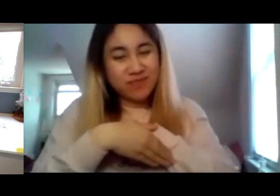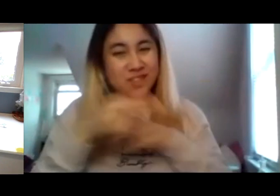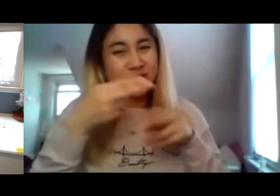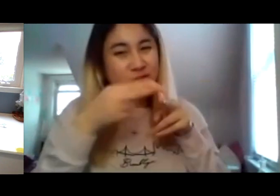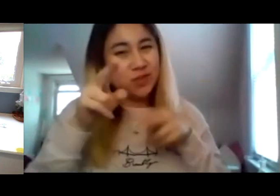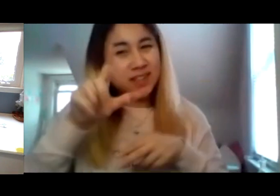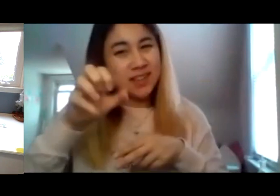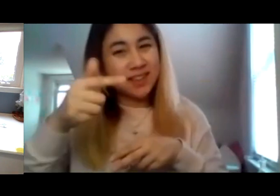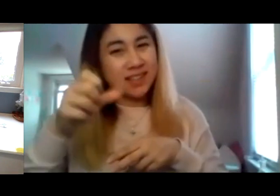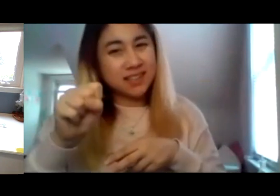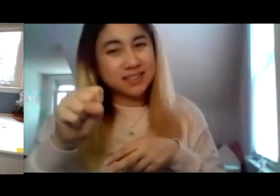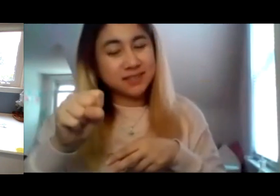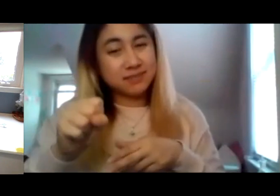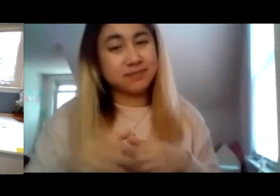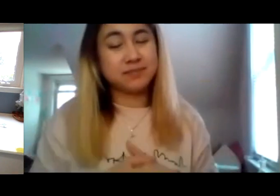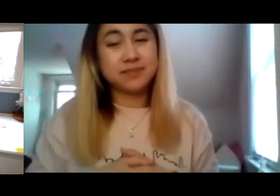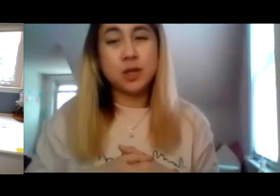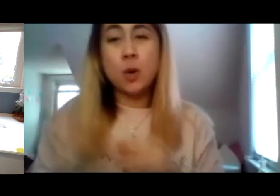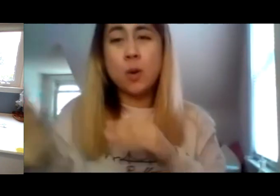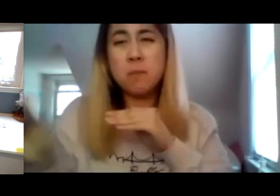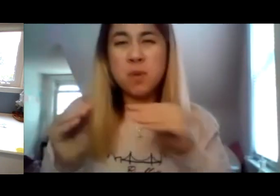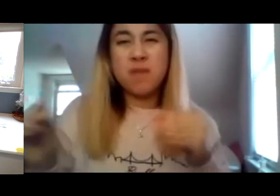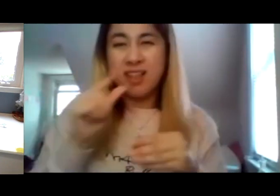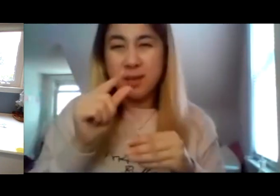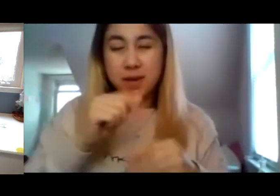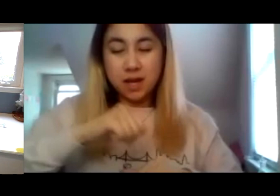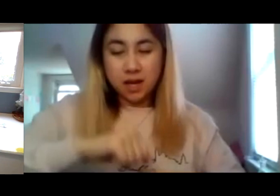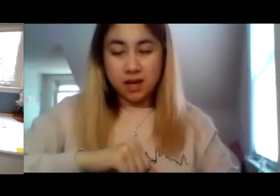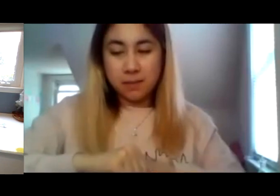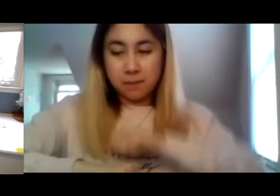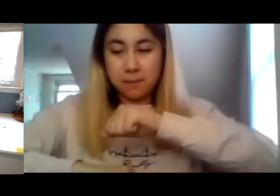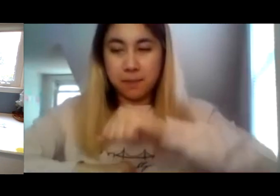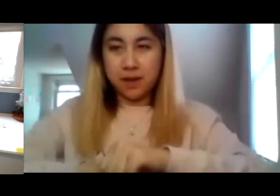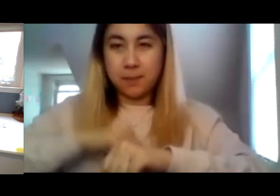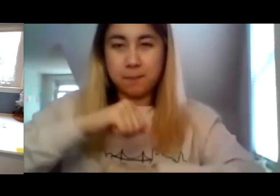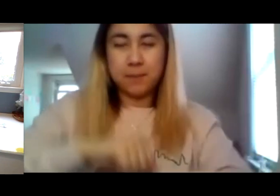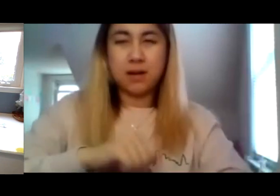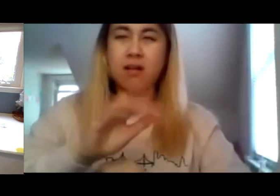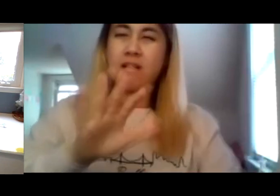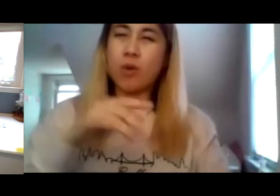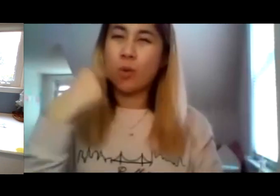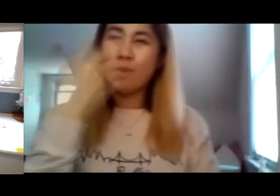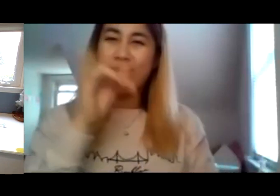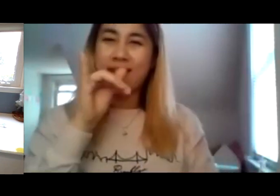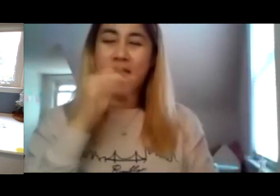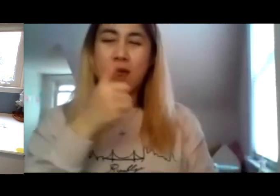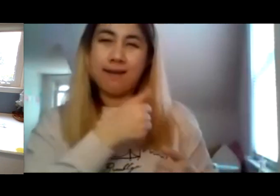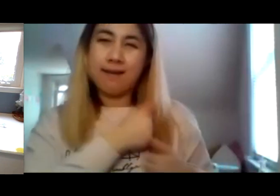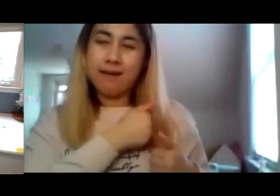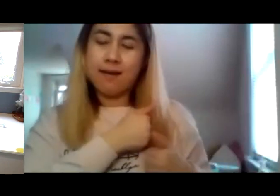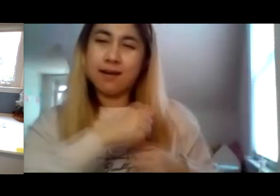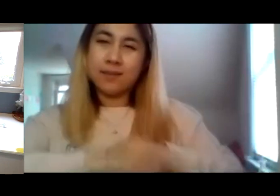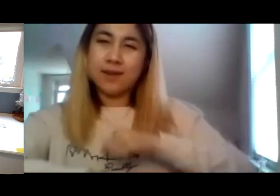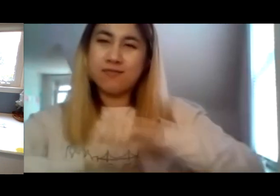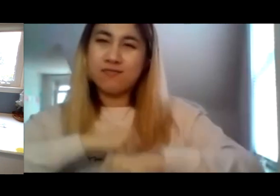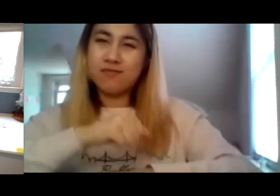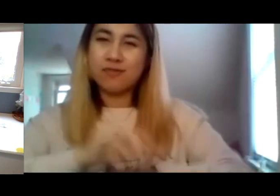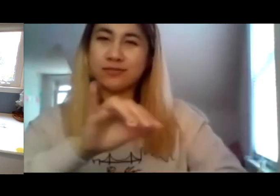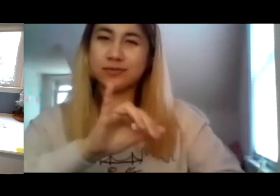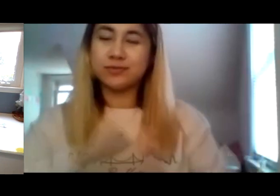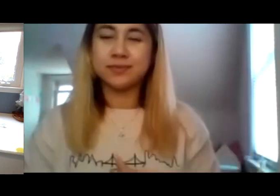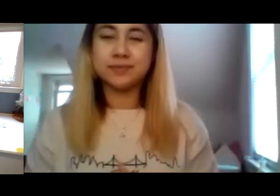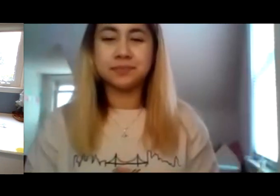alligator crawl, we move our arms. It's almost like an army crawl, right? We move our